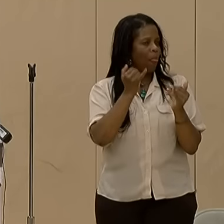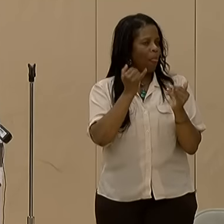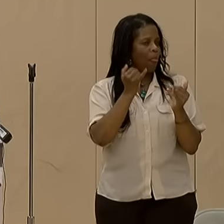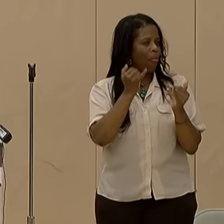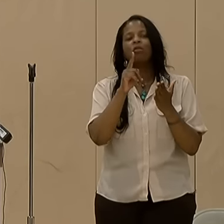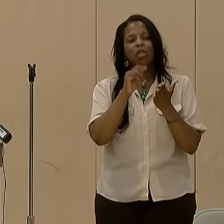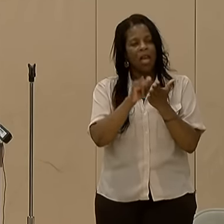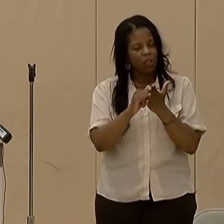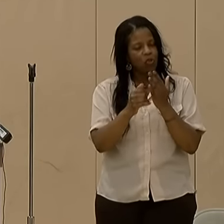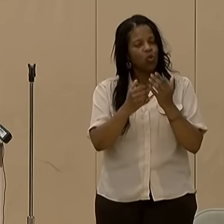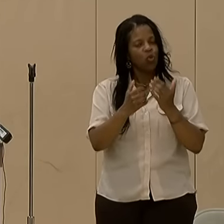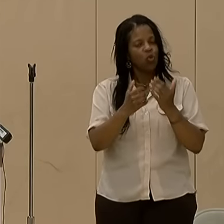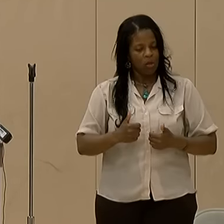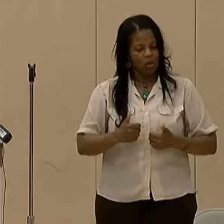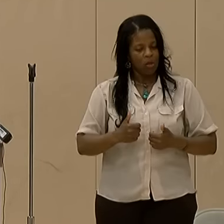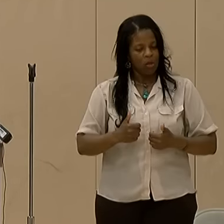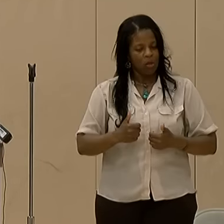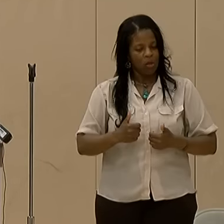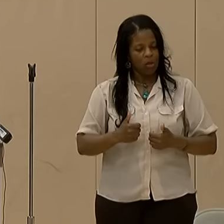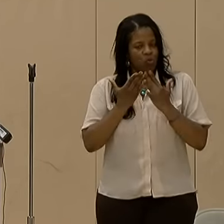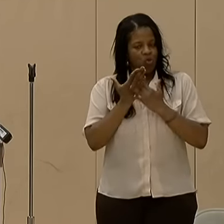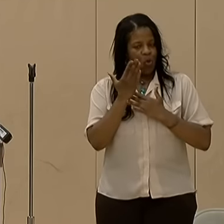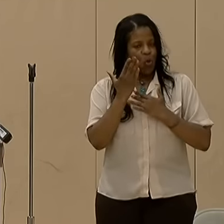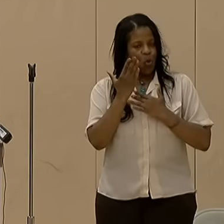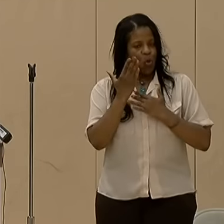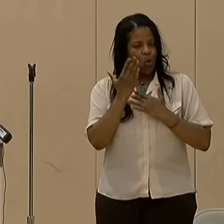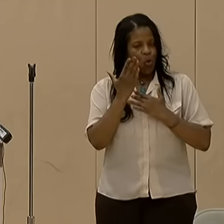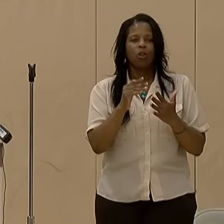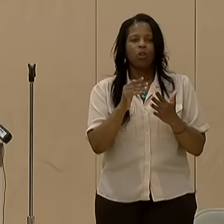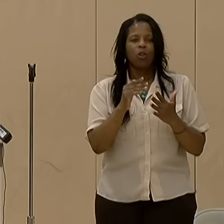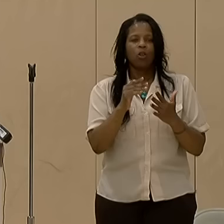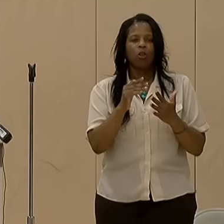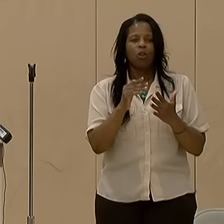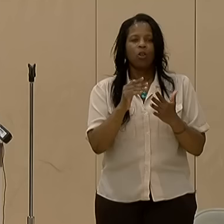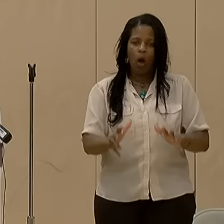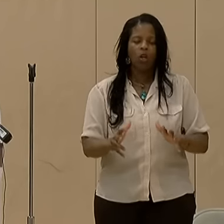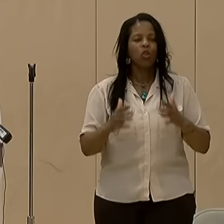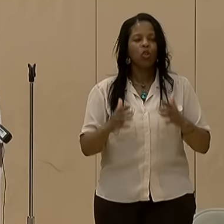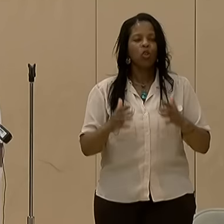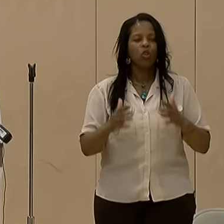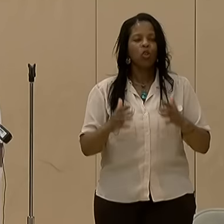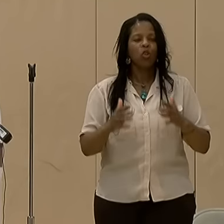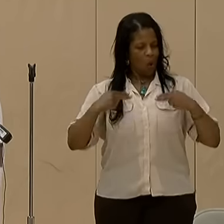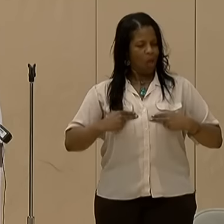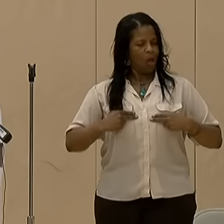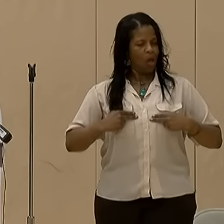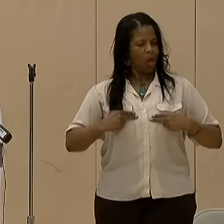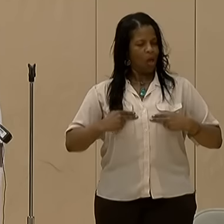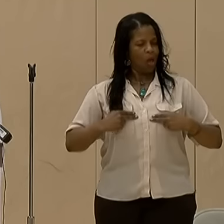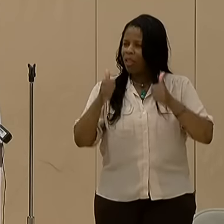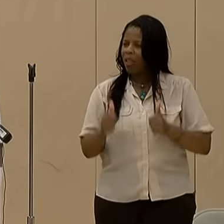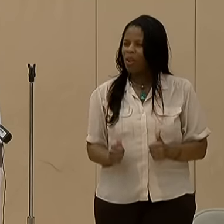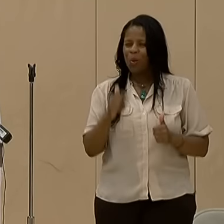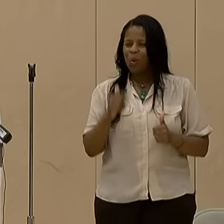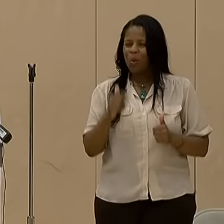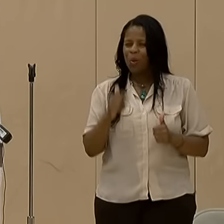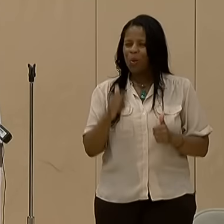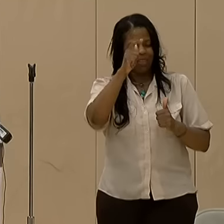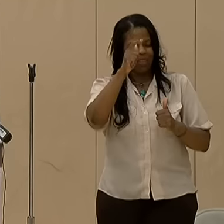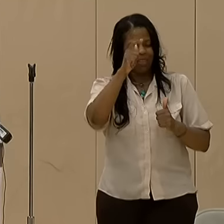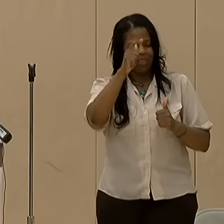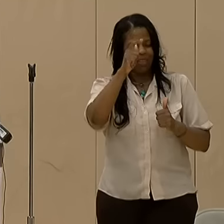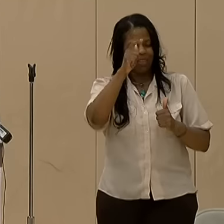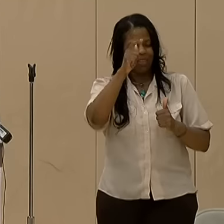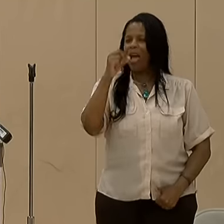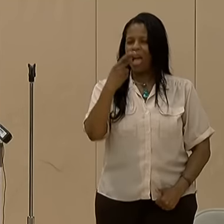survive the fire, that you don't have any additional health impacts because of what could be in that, potentially be in that ash.